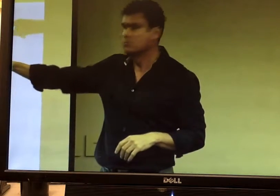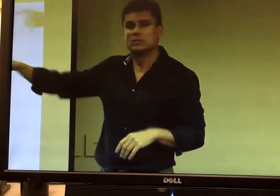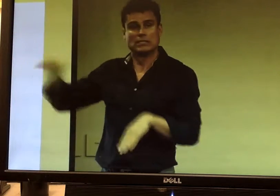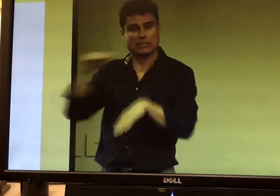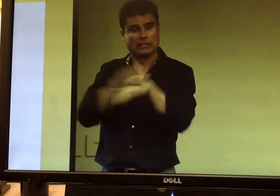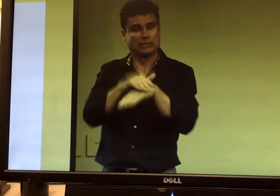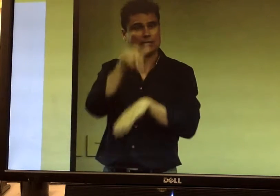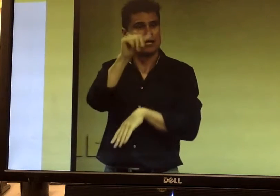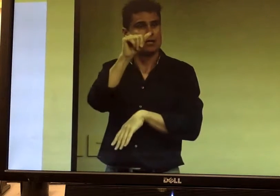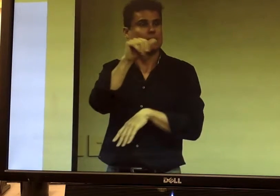The same goes for here.